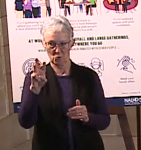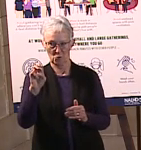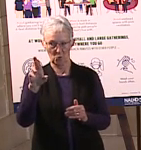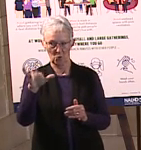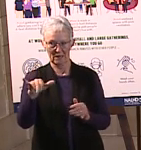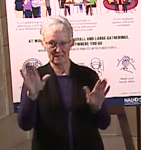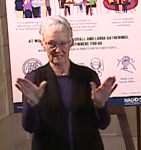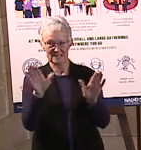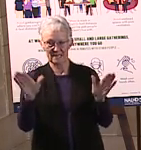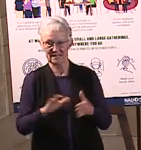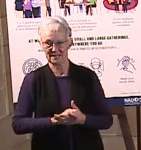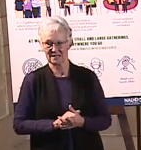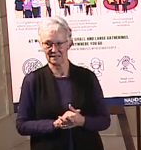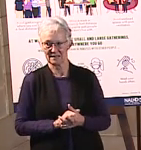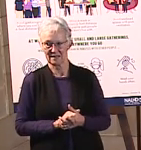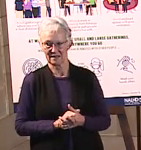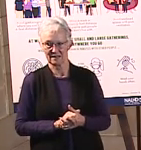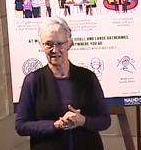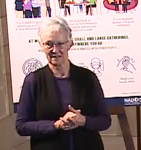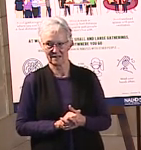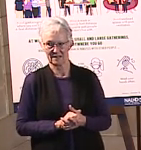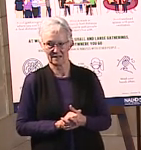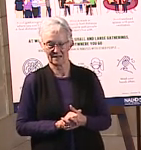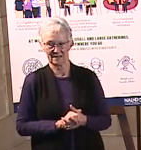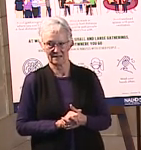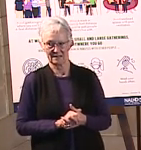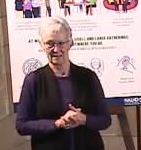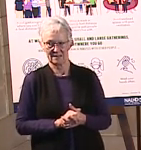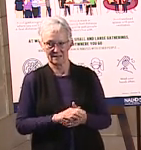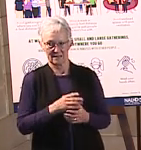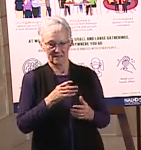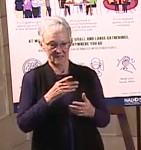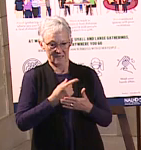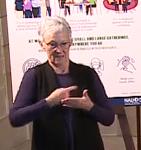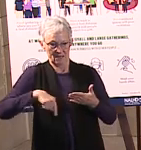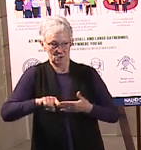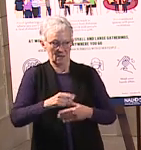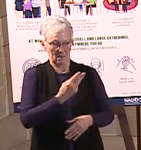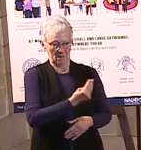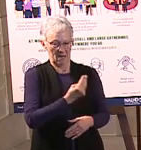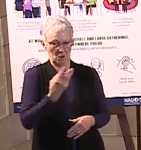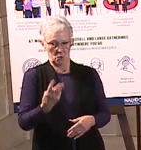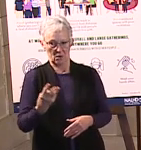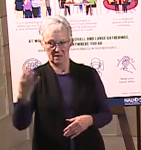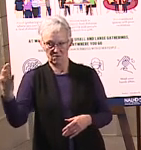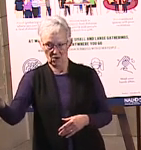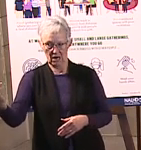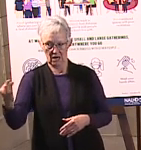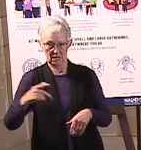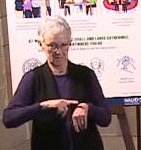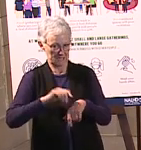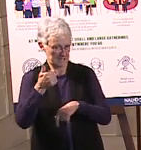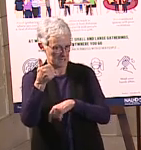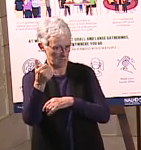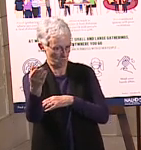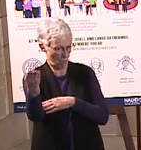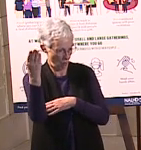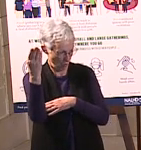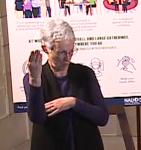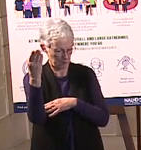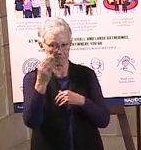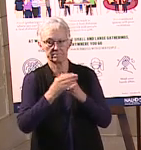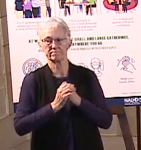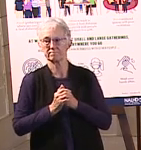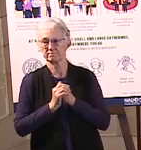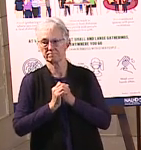Let's see. Next, just a reminder of the upcoming schedule. Monday, Wednesday, Friday at 10 a.m. next week. Right here. Monday, Wednesday, Friday,